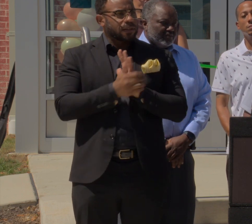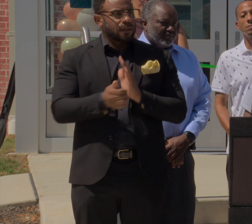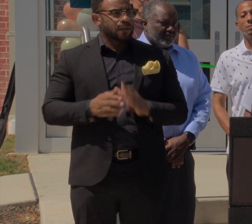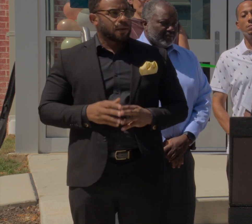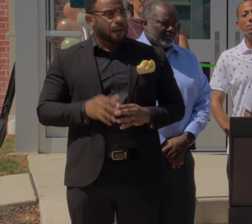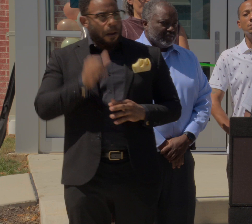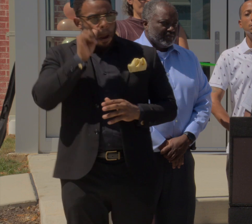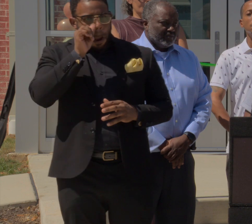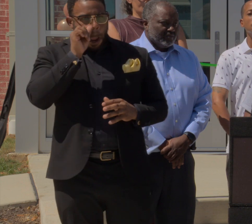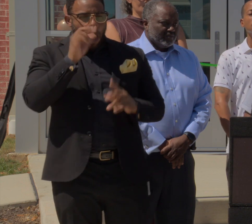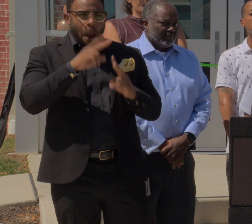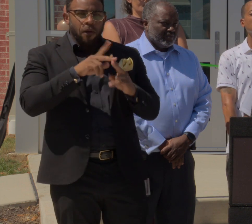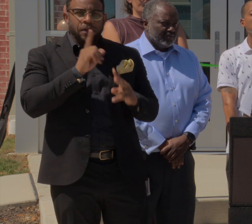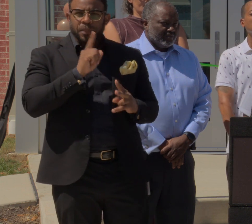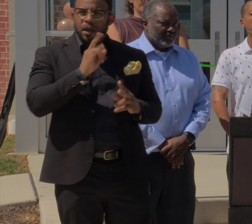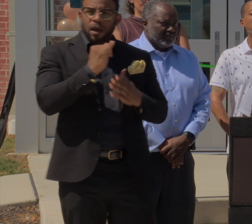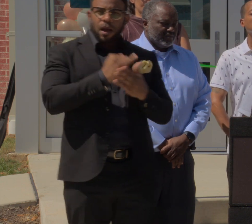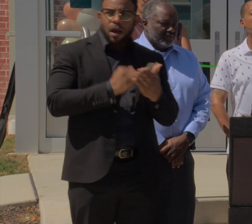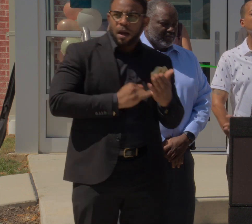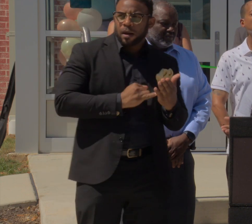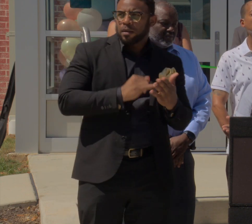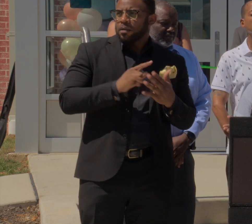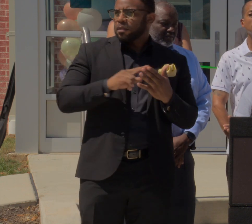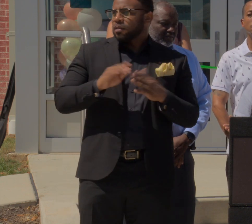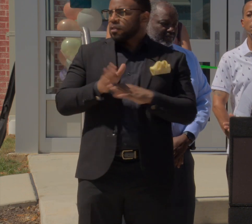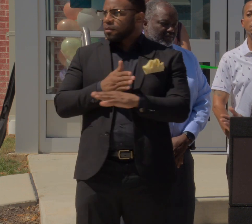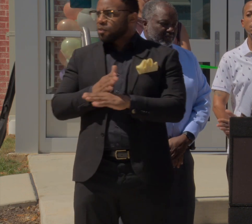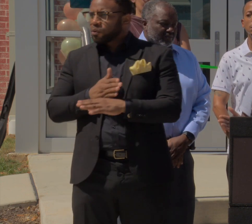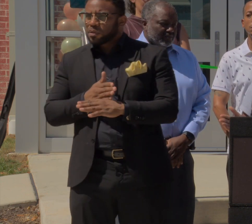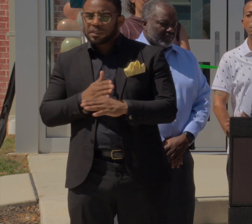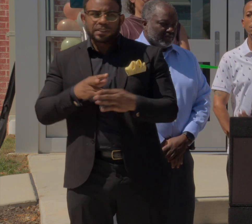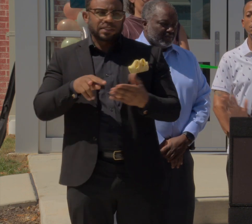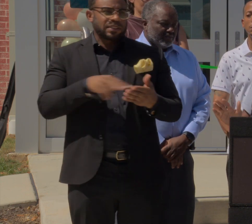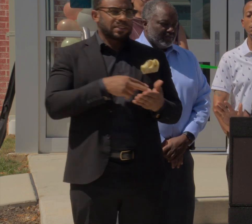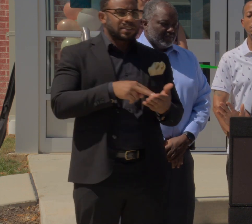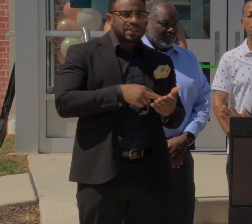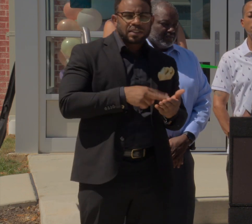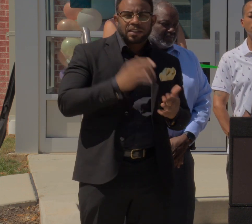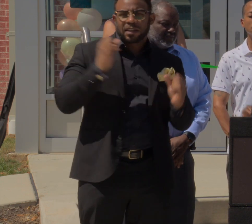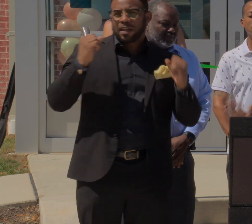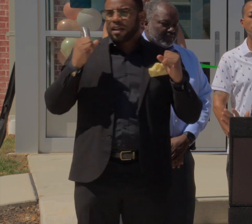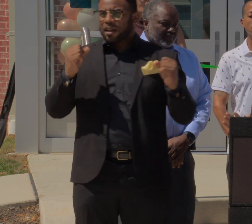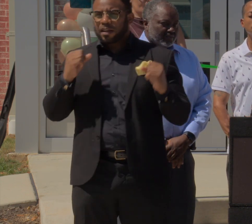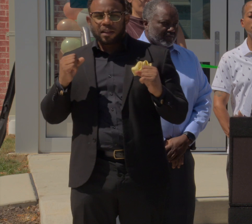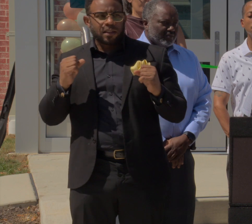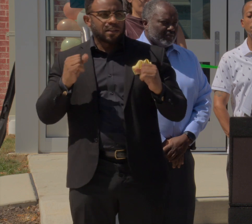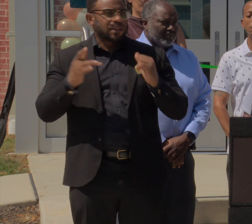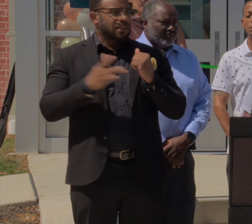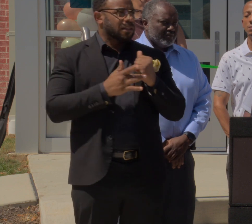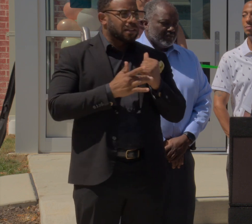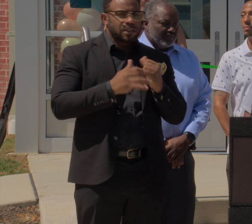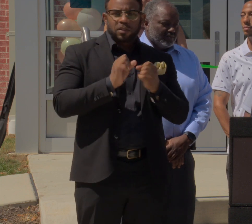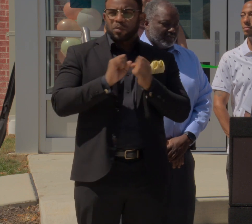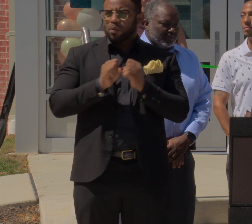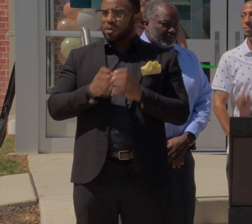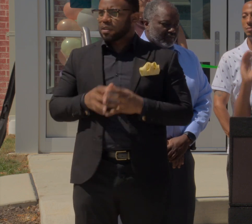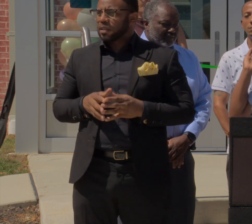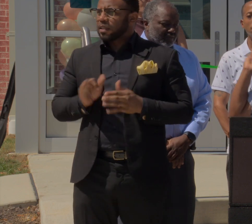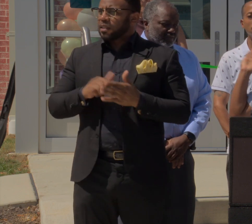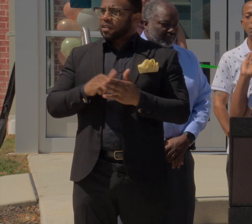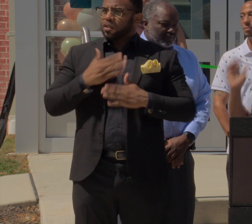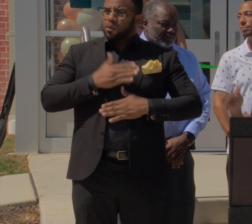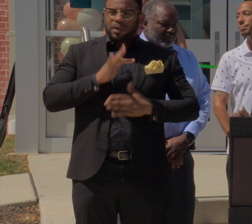talents, whether it be art, music, dance, exercise, technology, or sports.